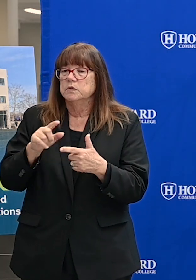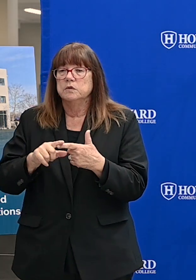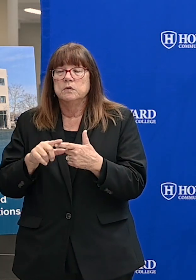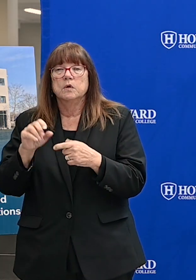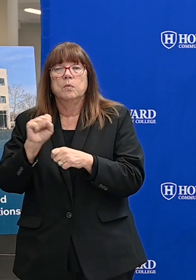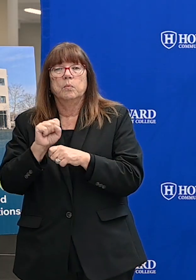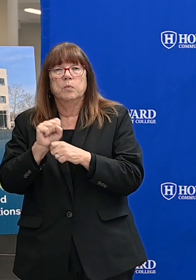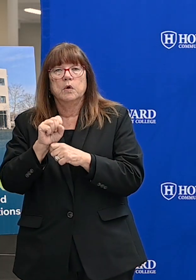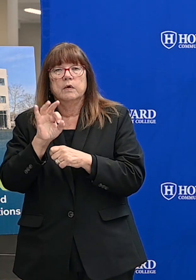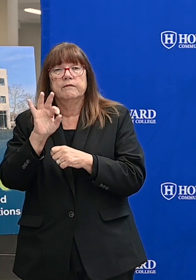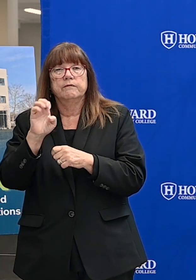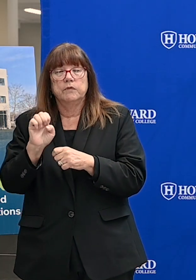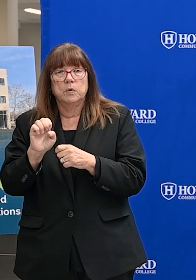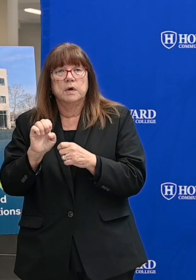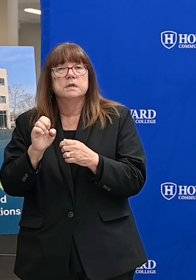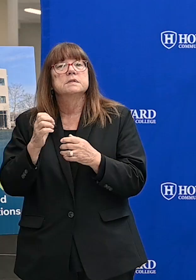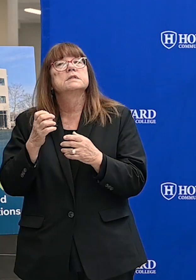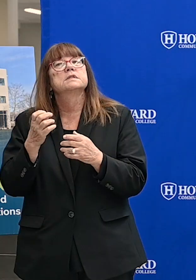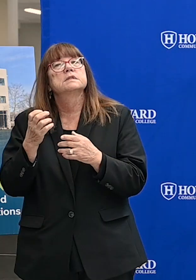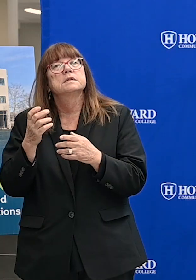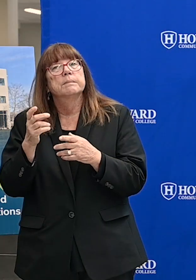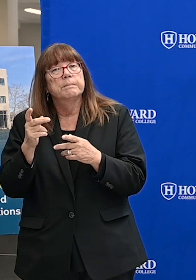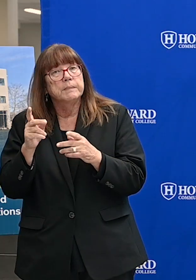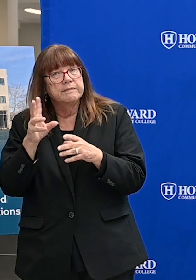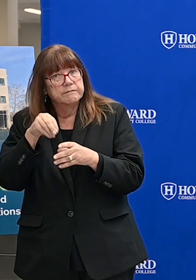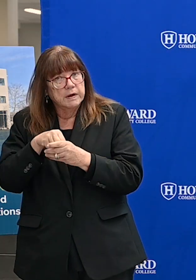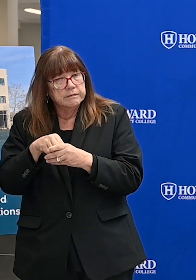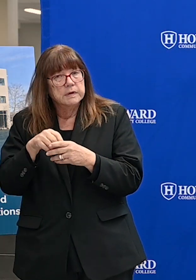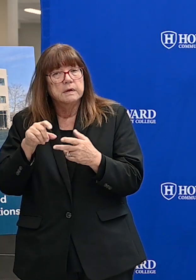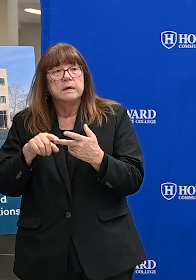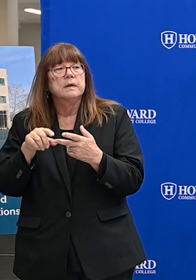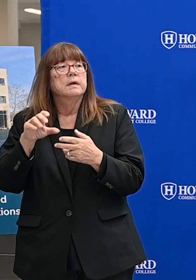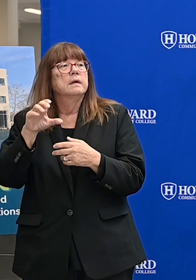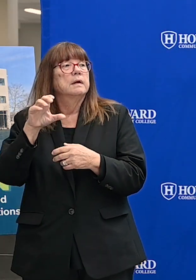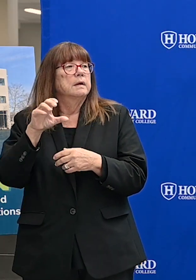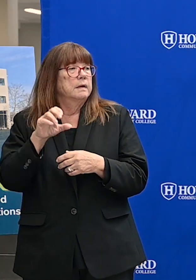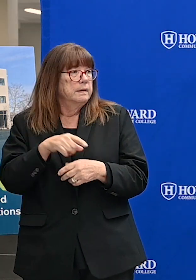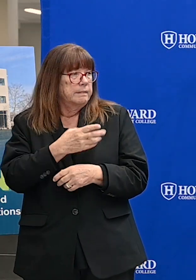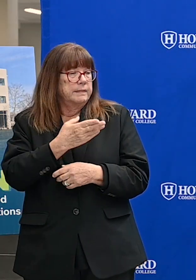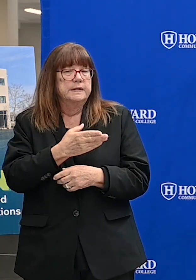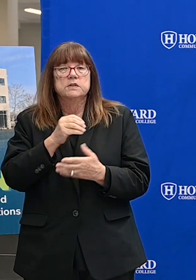example of where talent meets opportunity, Yasia Portillo.